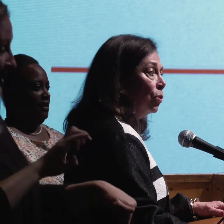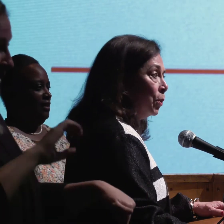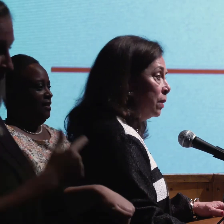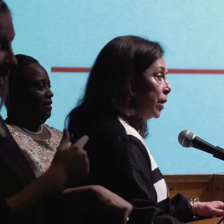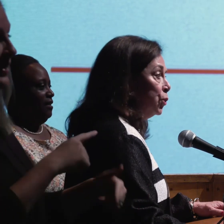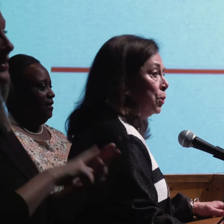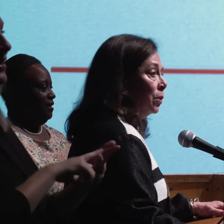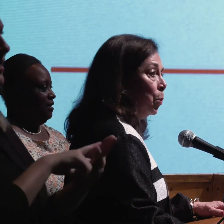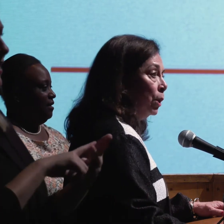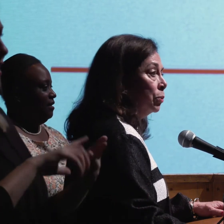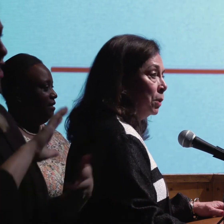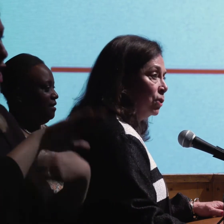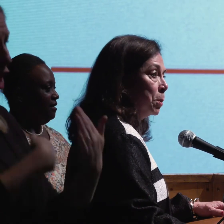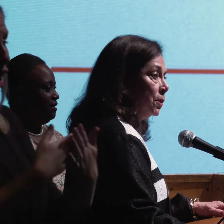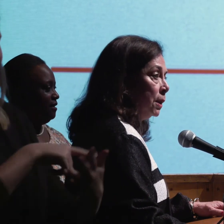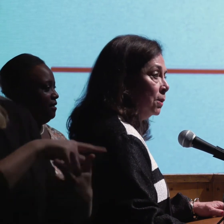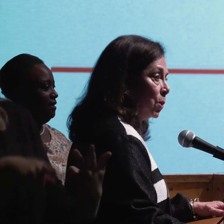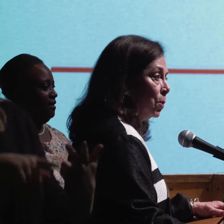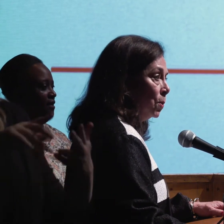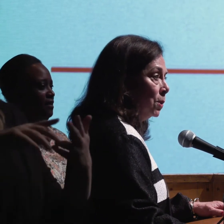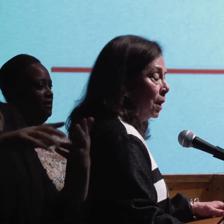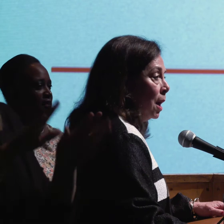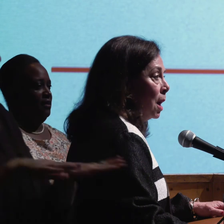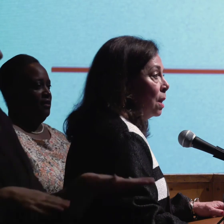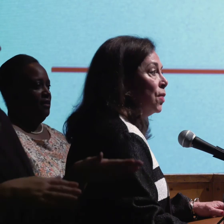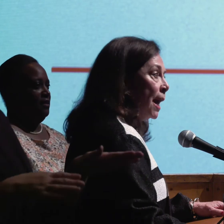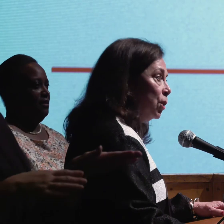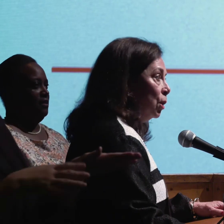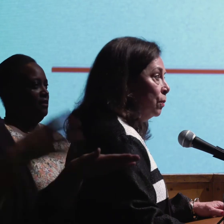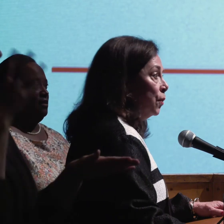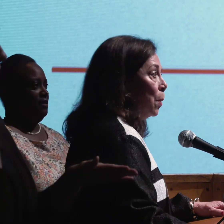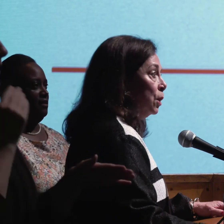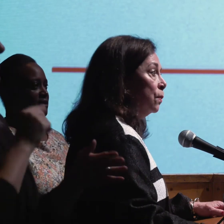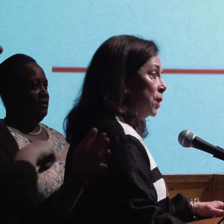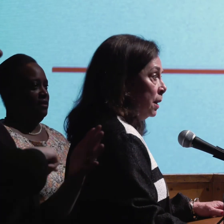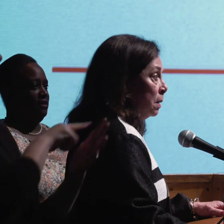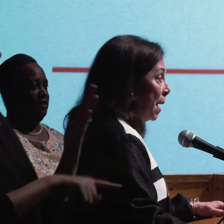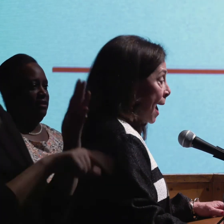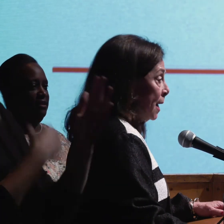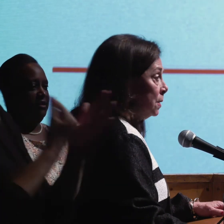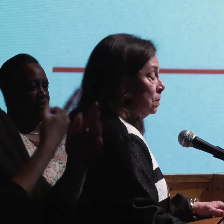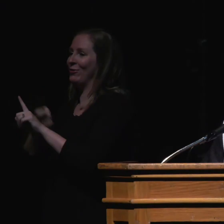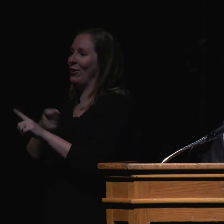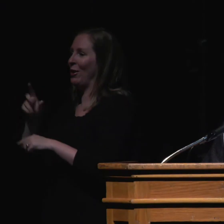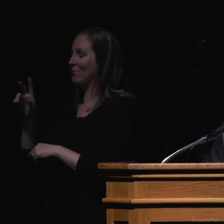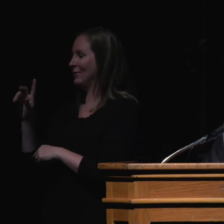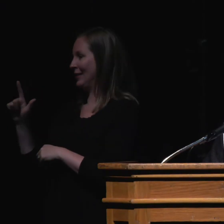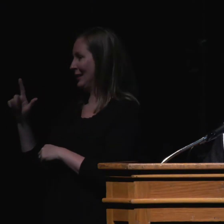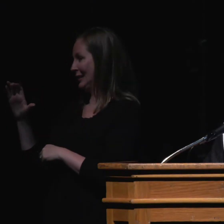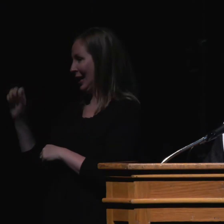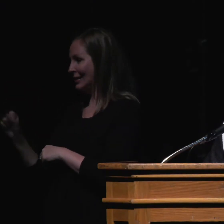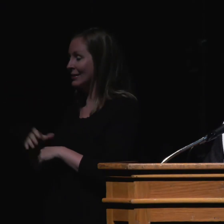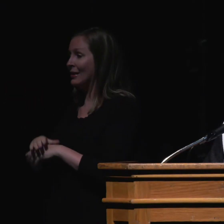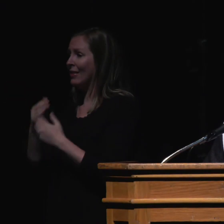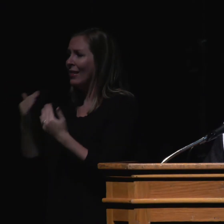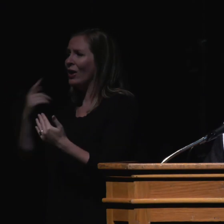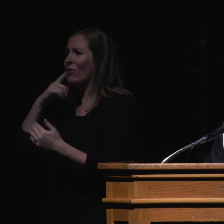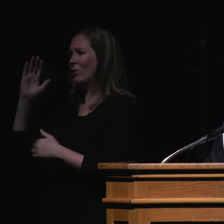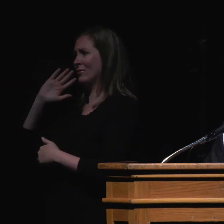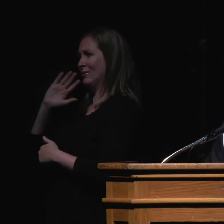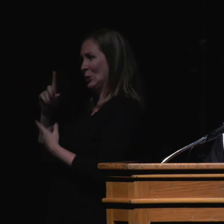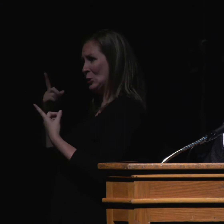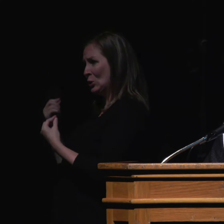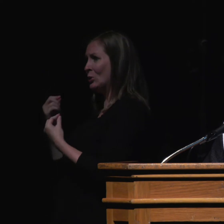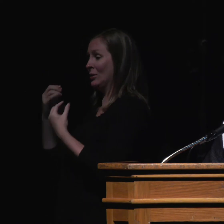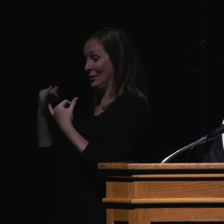and all three of our children went through Lynchburg City Schools. Thank you for what you've done in the past, what are you doing now, and what you will do